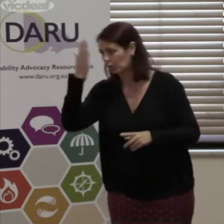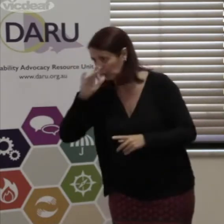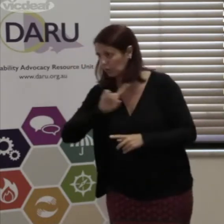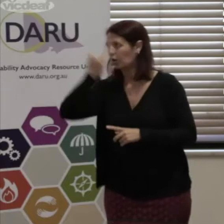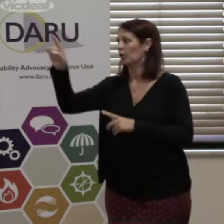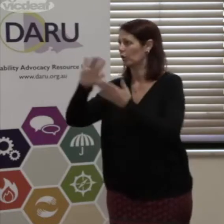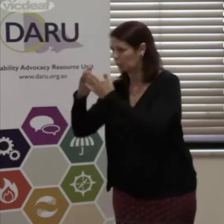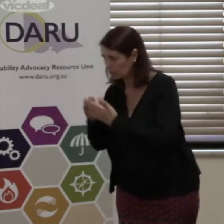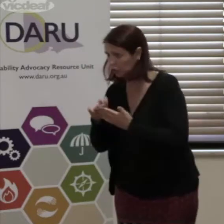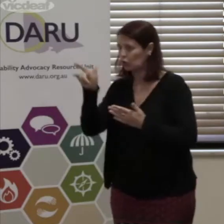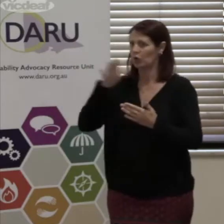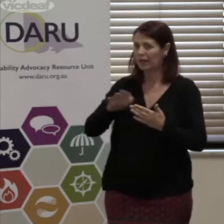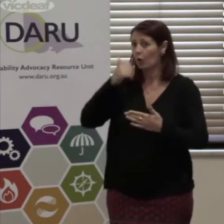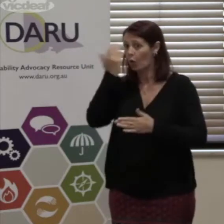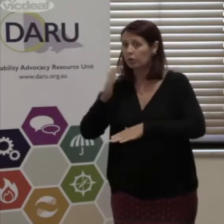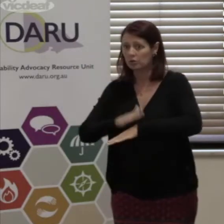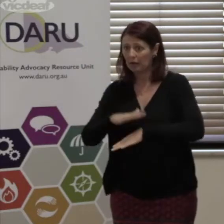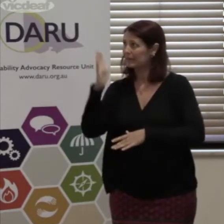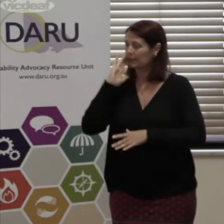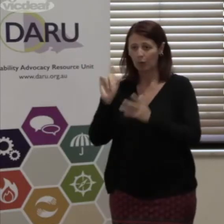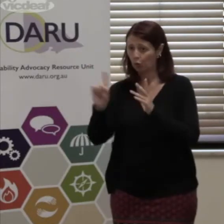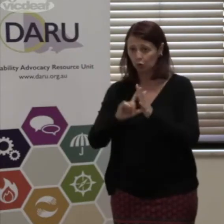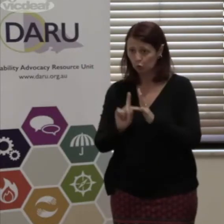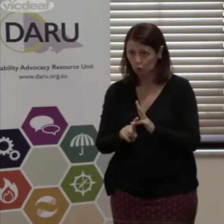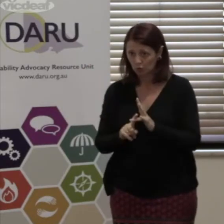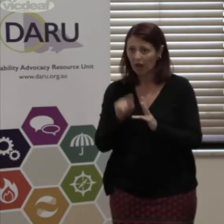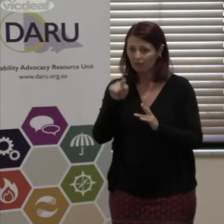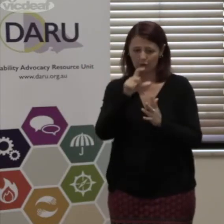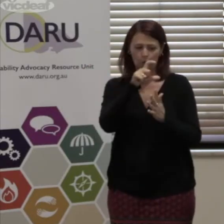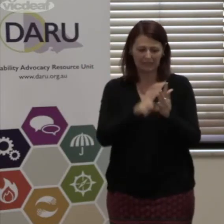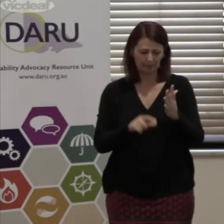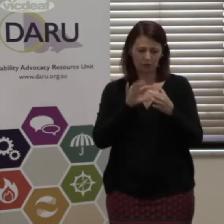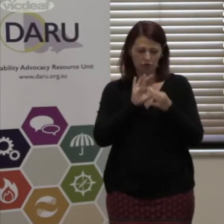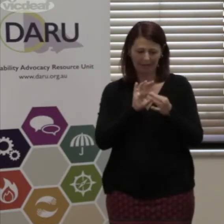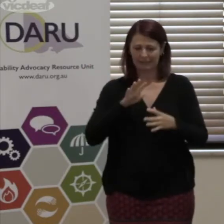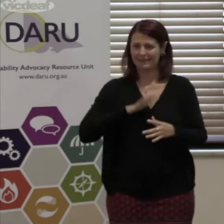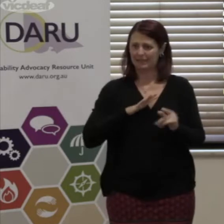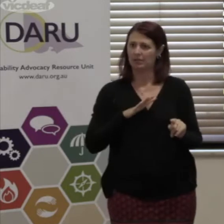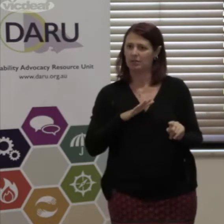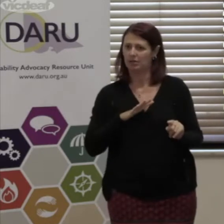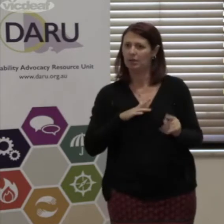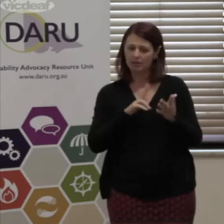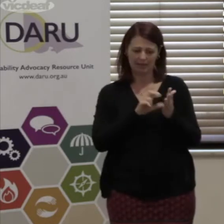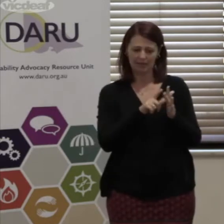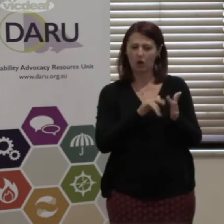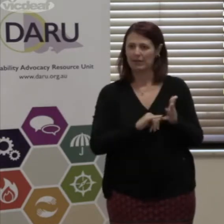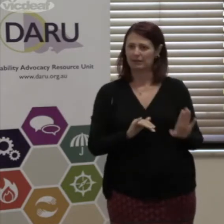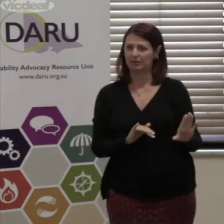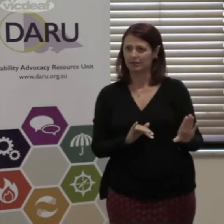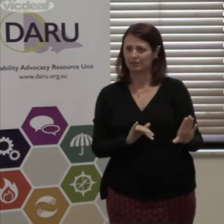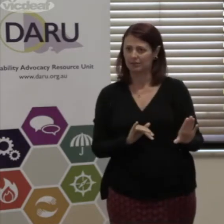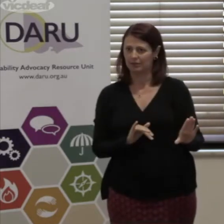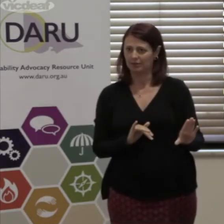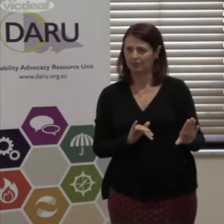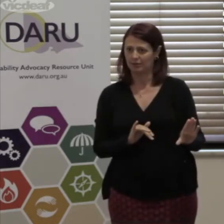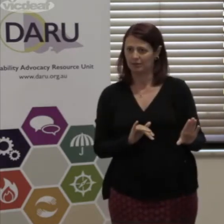community, to get, you need it all the time no matter what you're doing, then that's your disability-related need. So that's why I told the story. There are